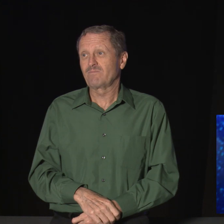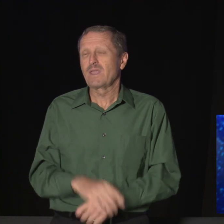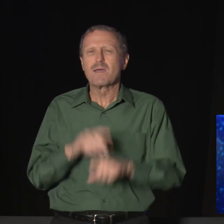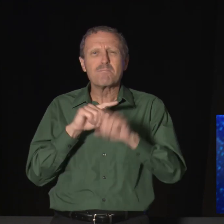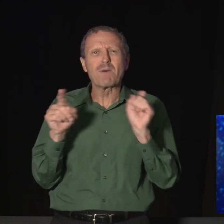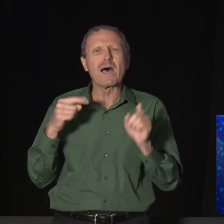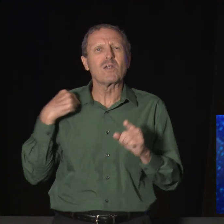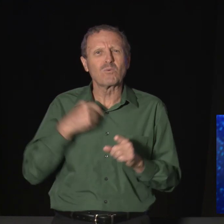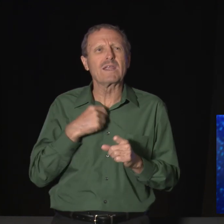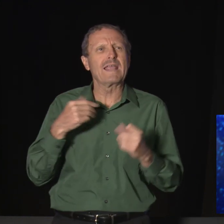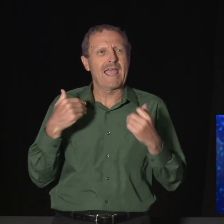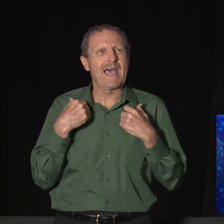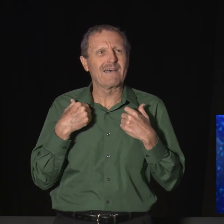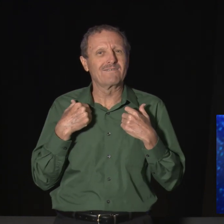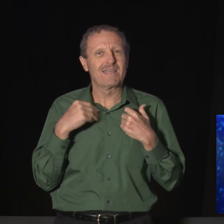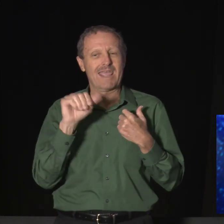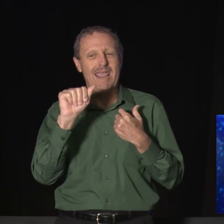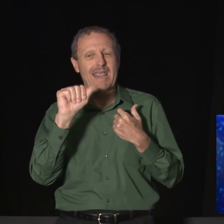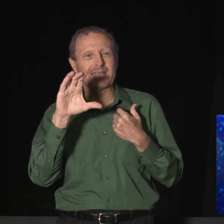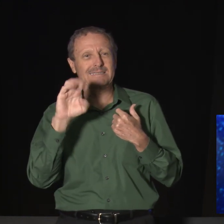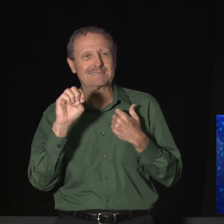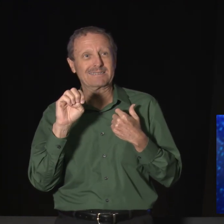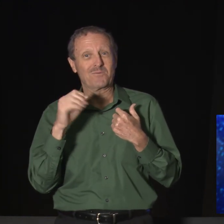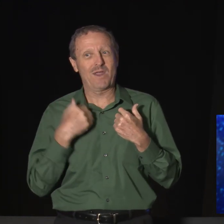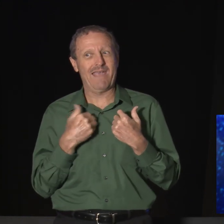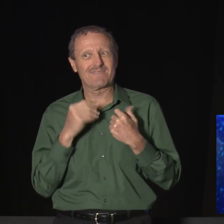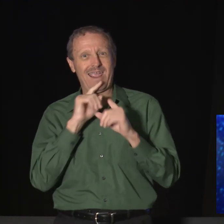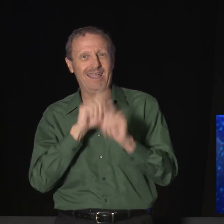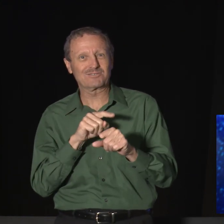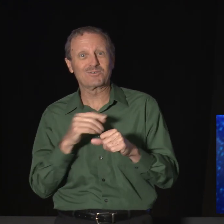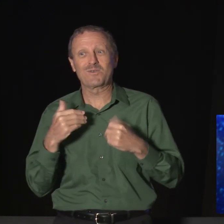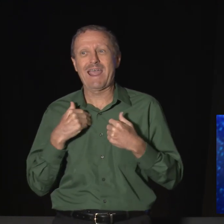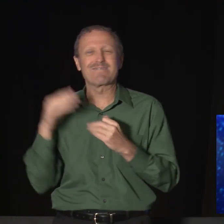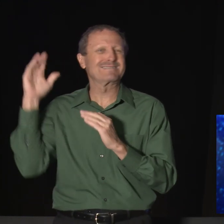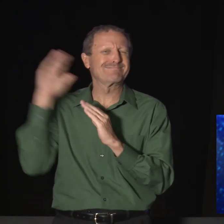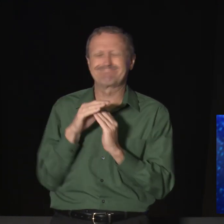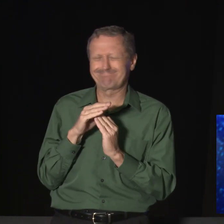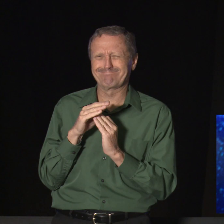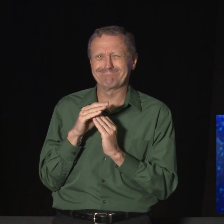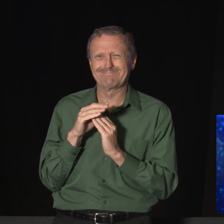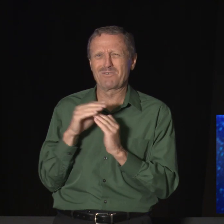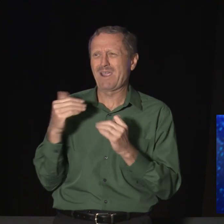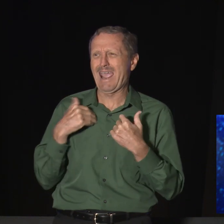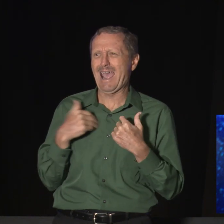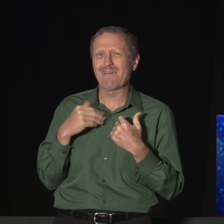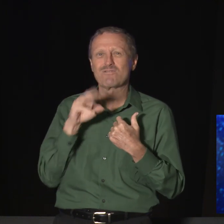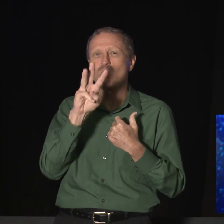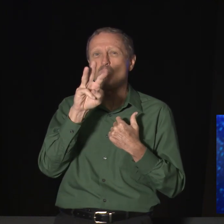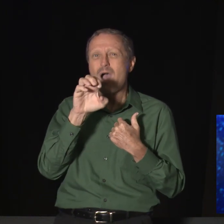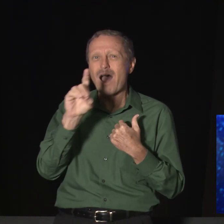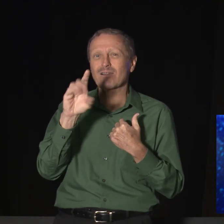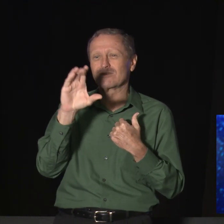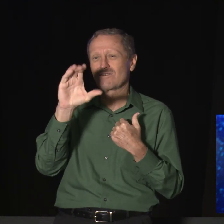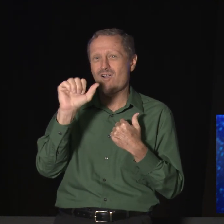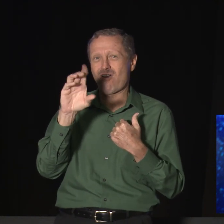But we've got an ace. We've got the answer. We've got the ultimate. We've got the wild